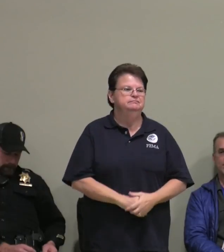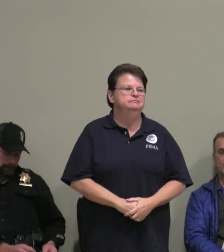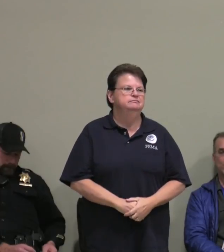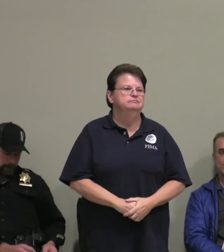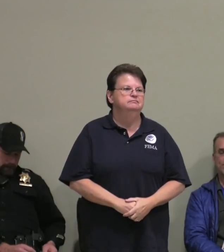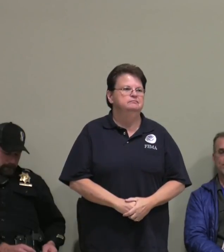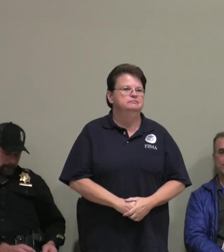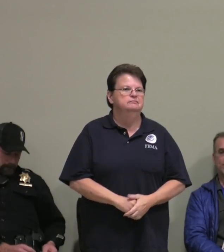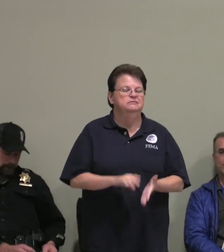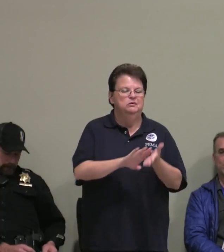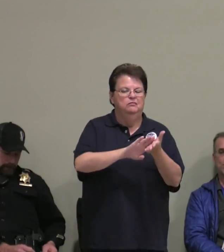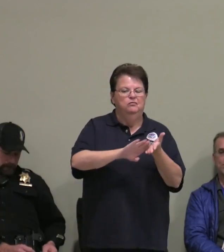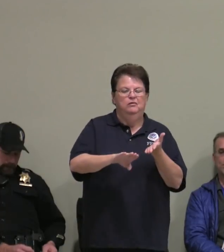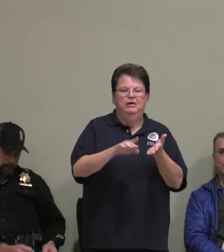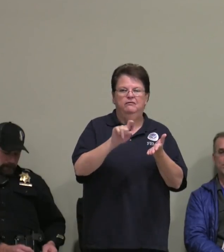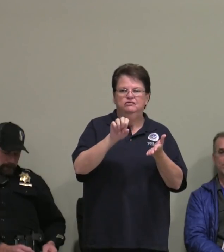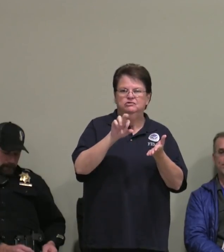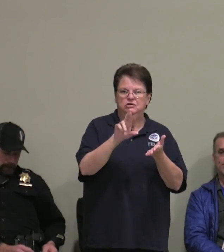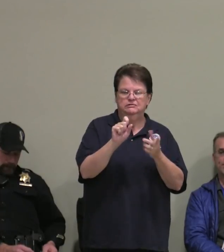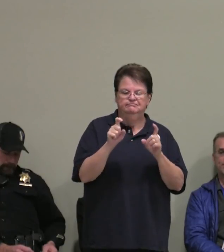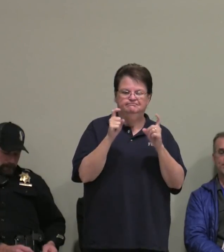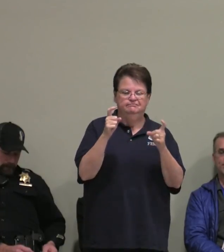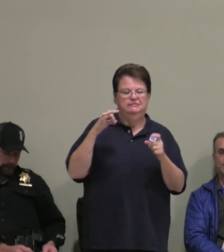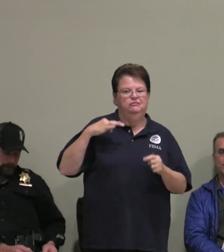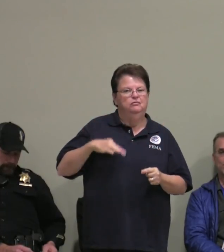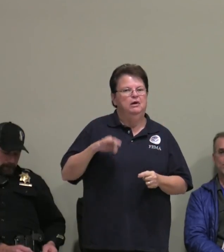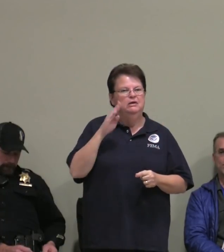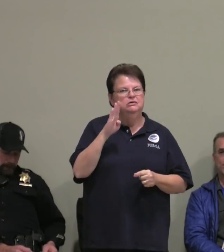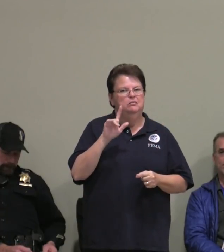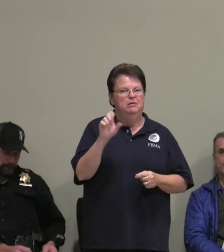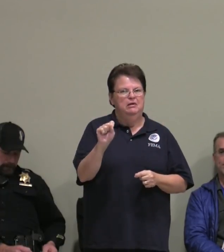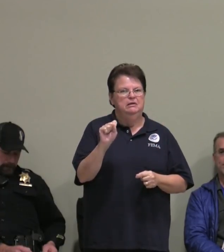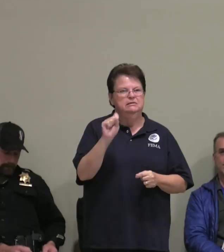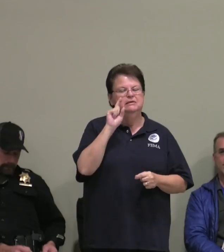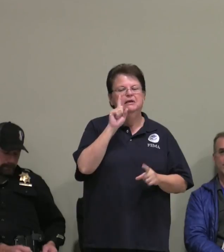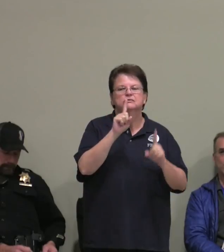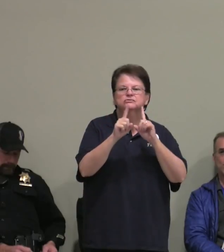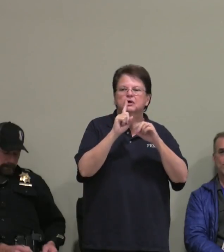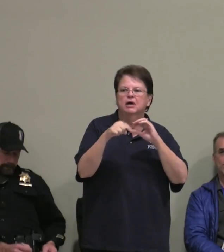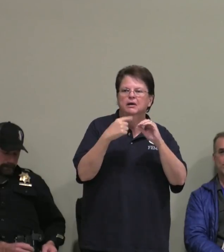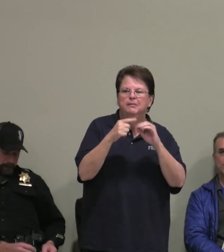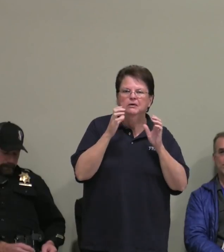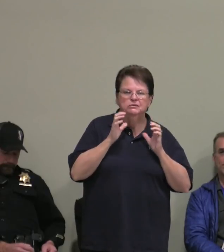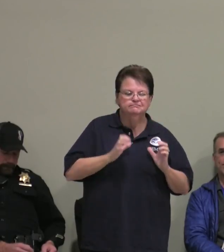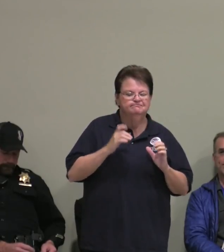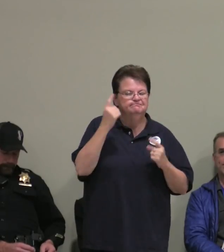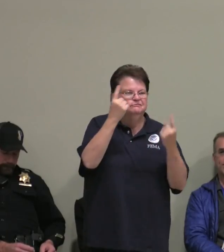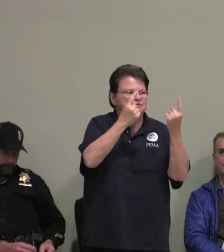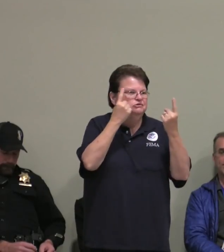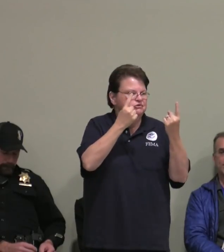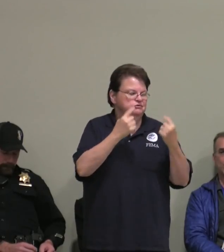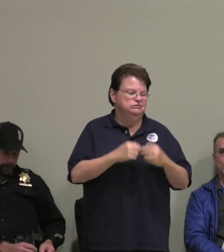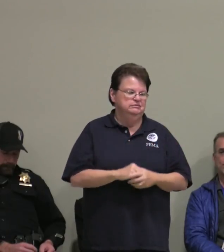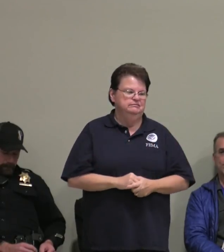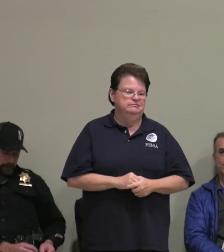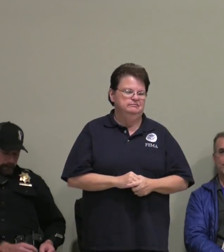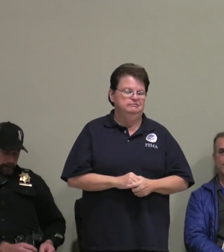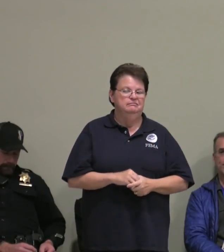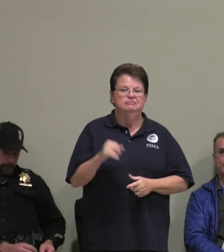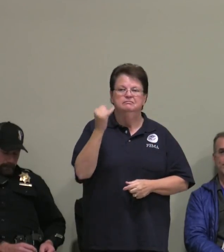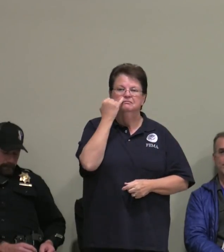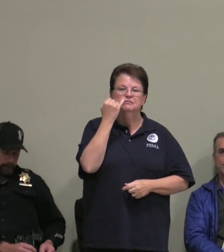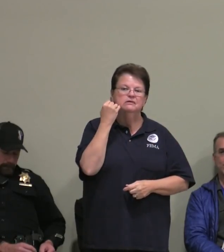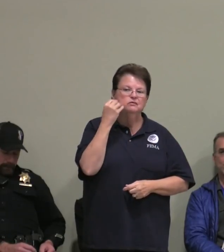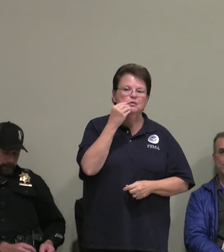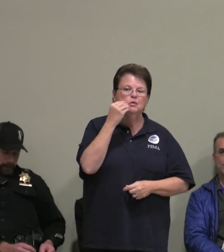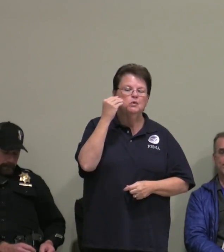We have waived charges and bill credits and are happy to help address customers' concerns as they arise. If you are a